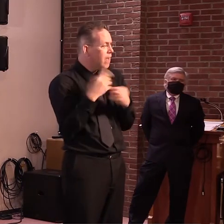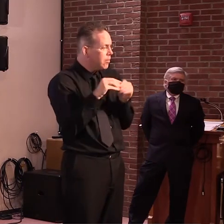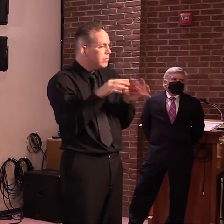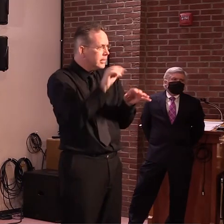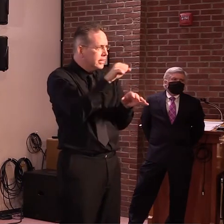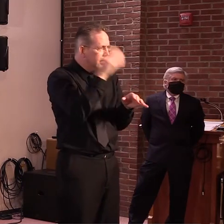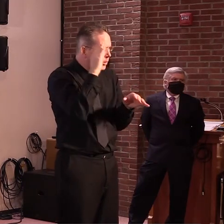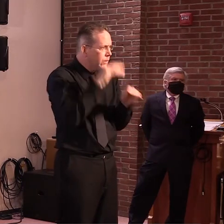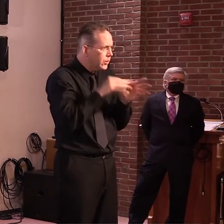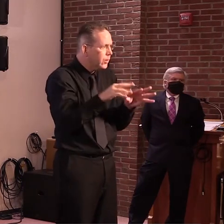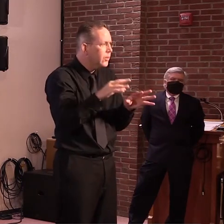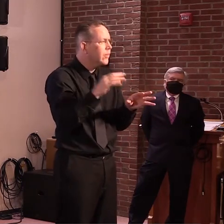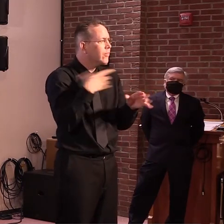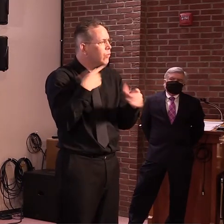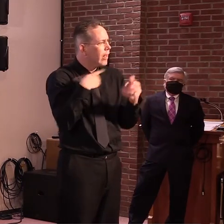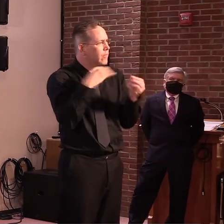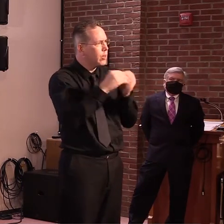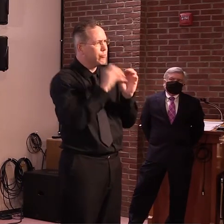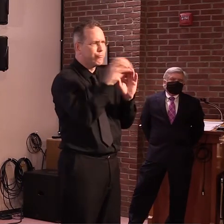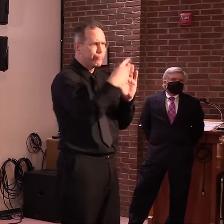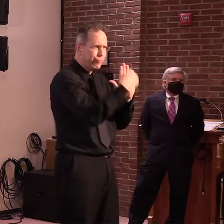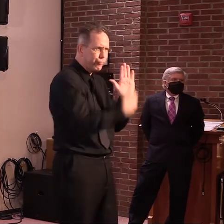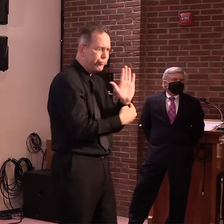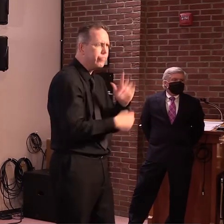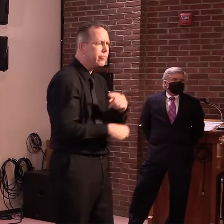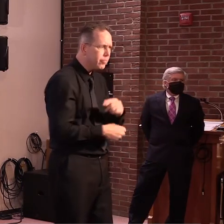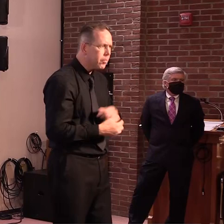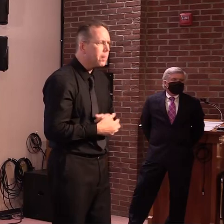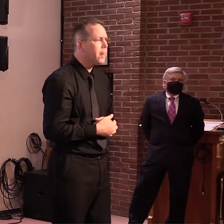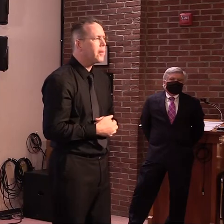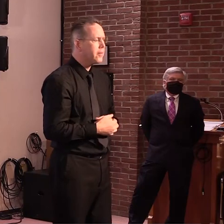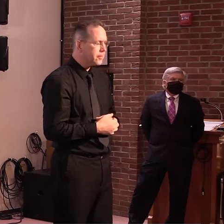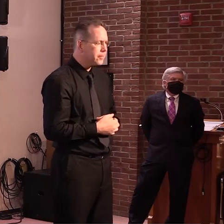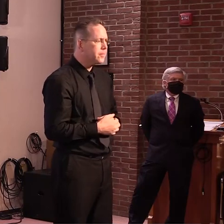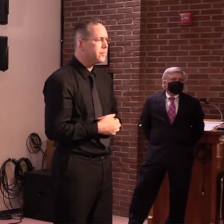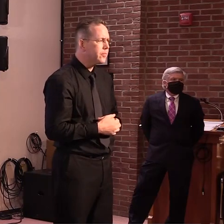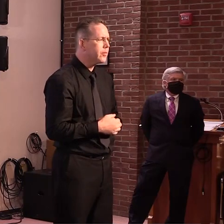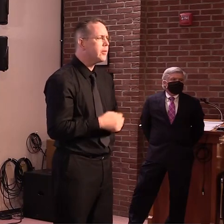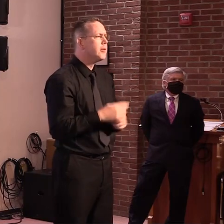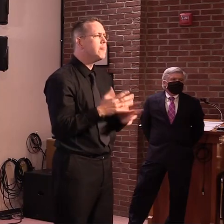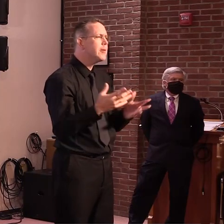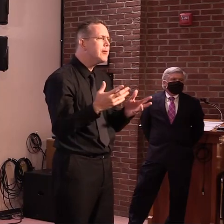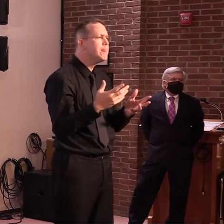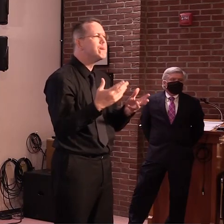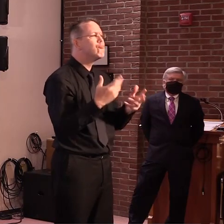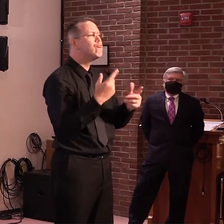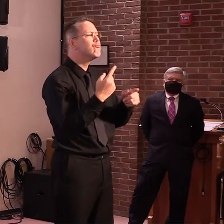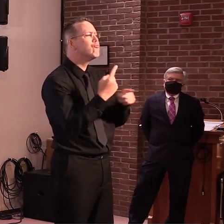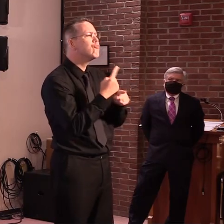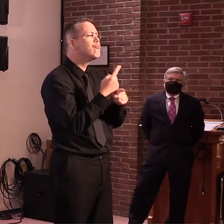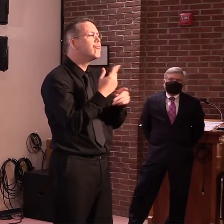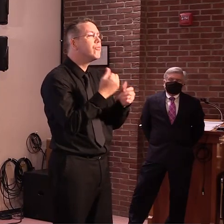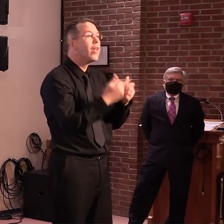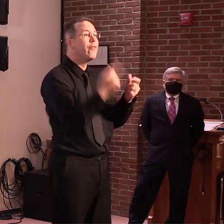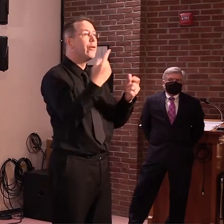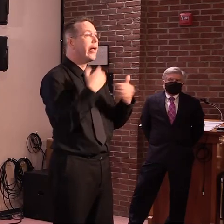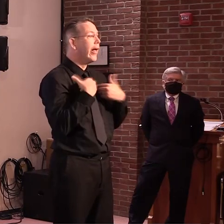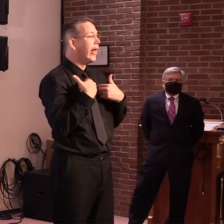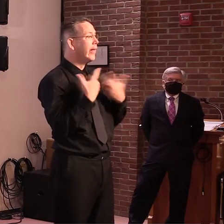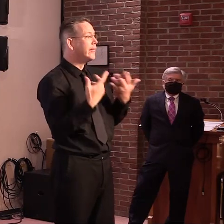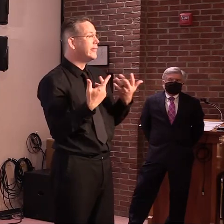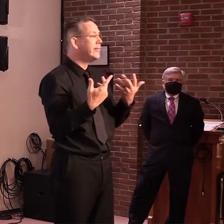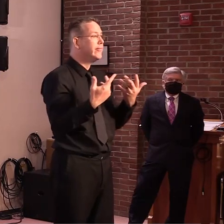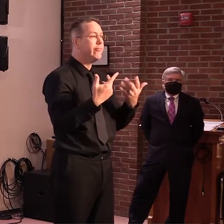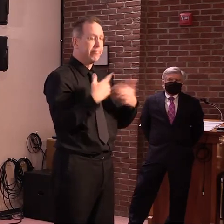data across Vermont reflects that level of asymptomatic carriage of the virus. And the reason I say